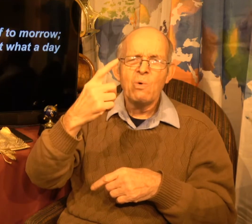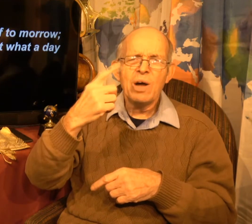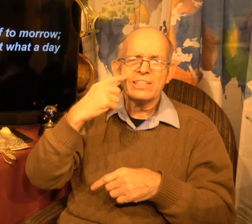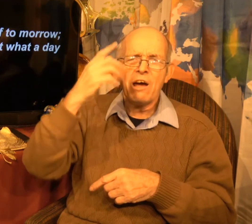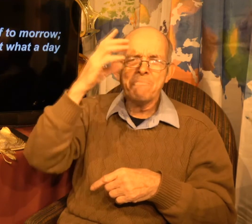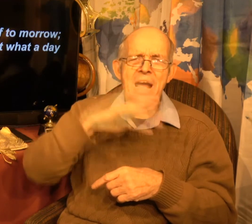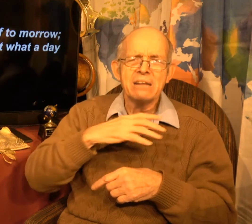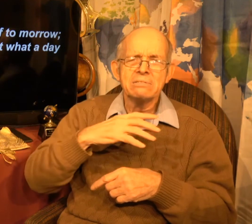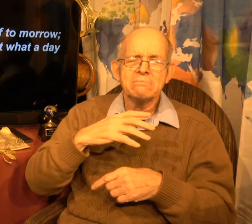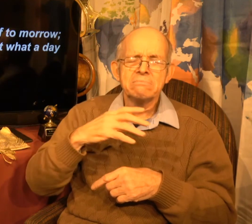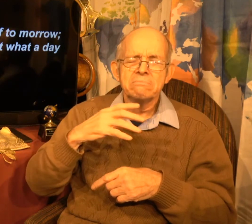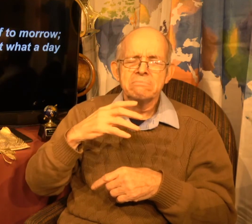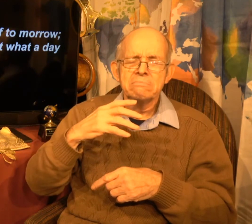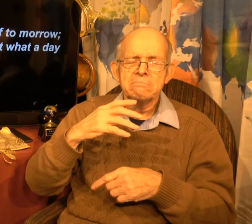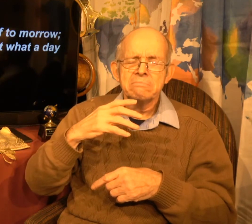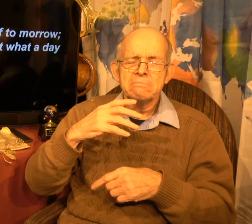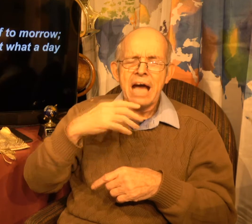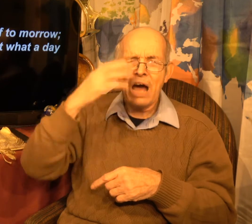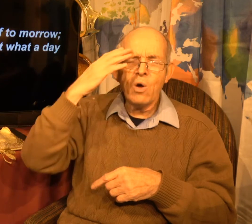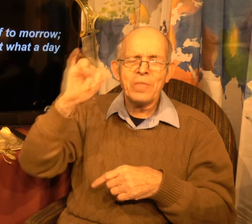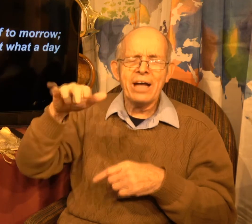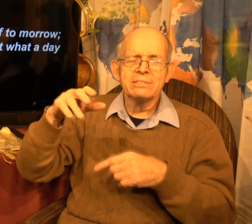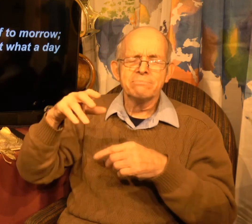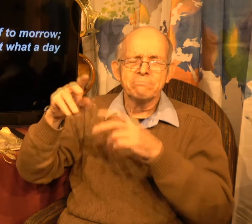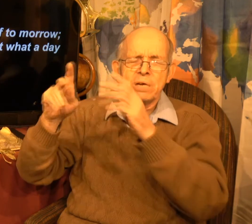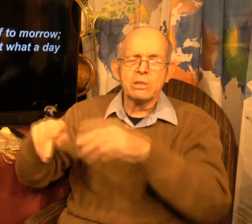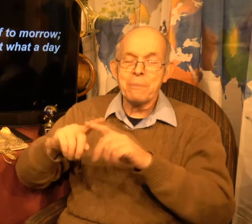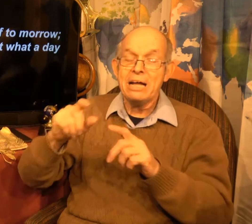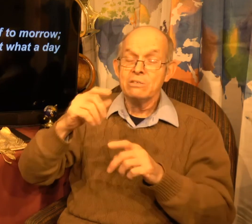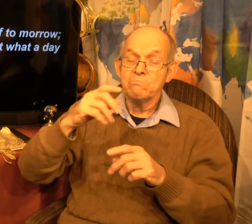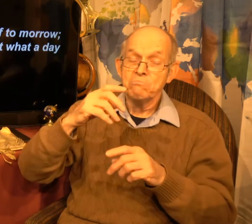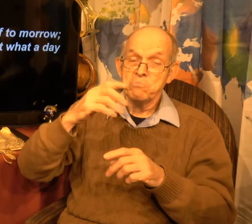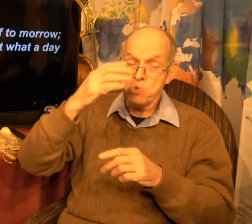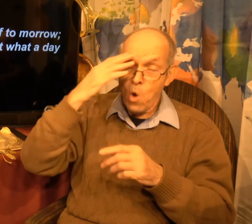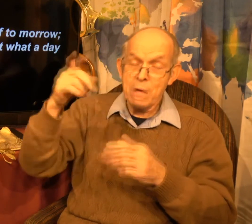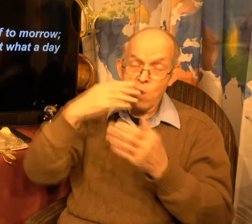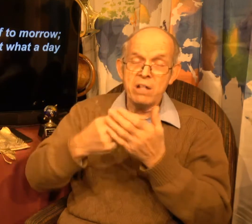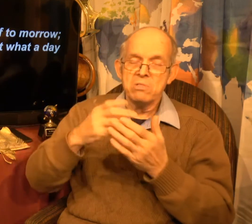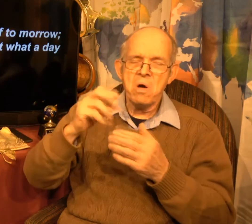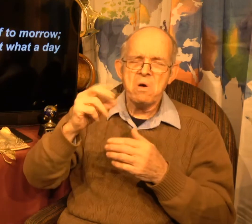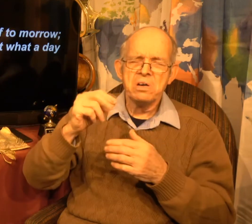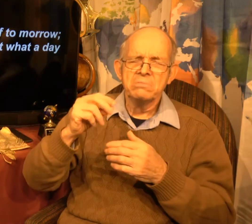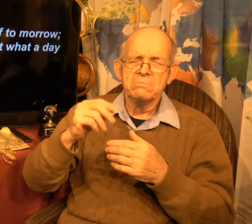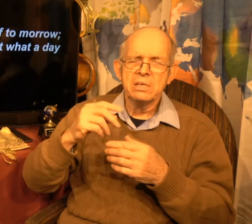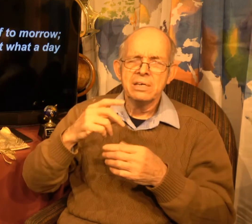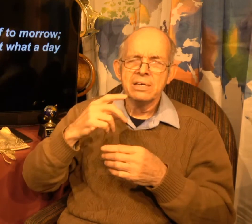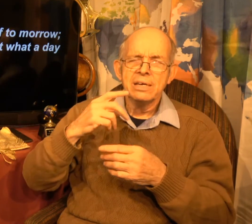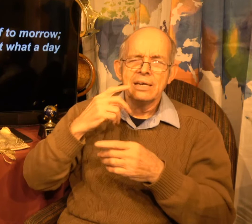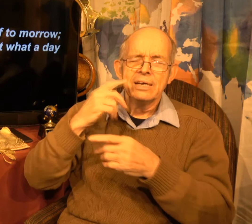What's that man? I heard that. What's your back? No, remember what? No. If